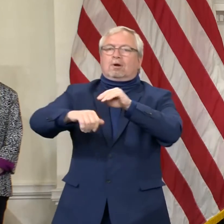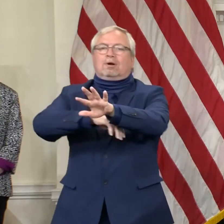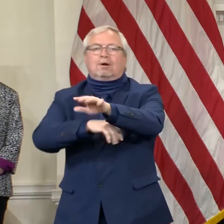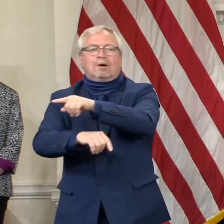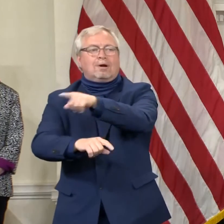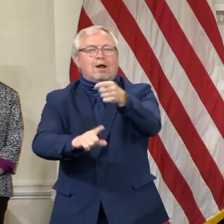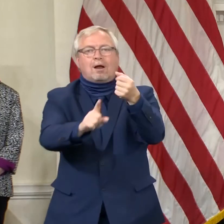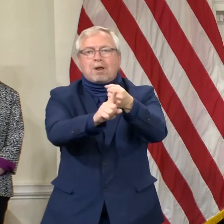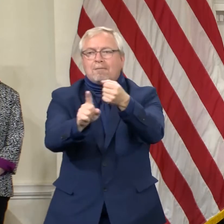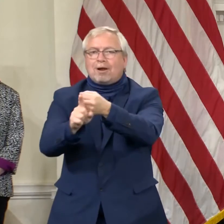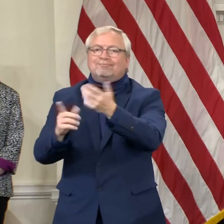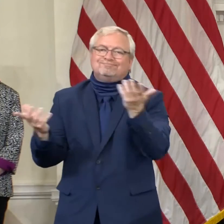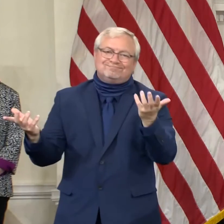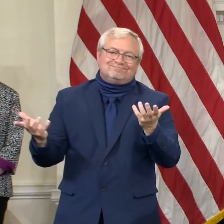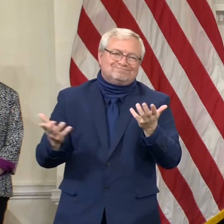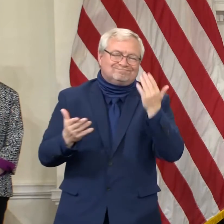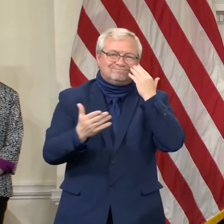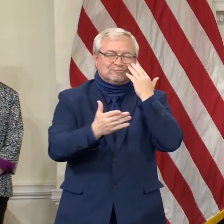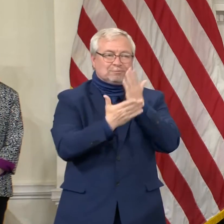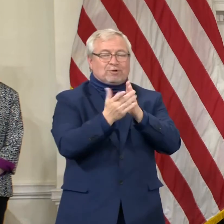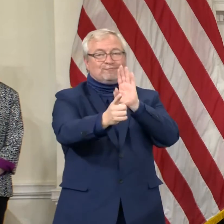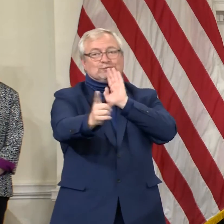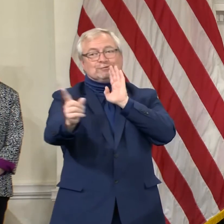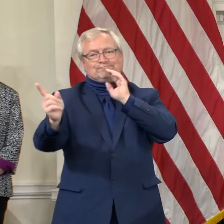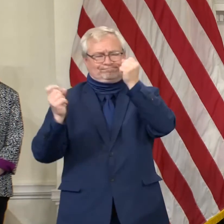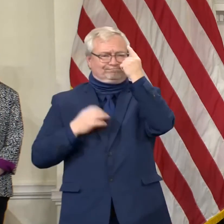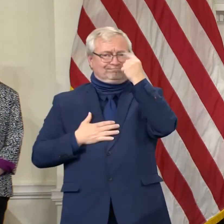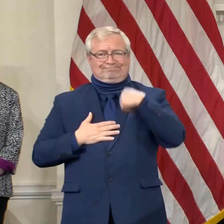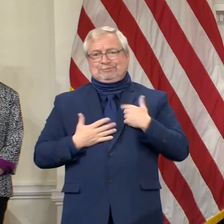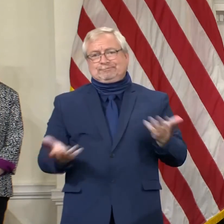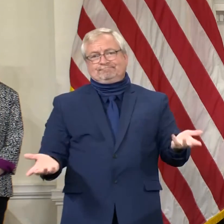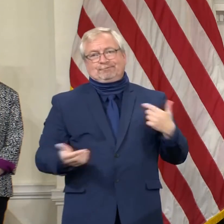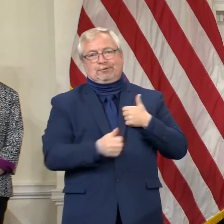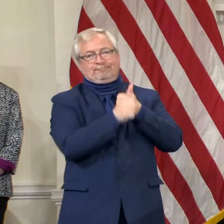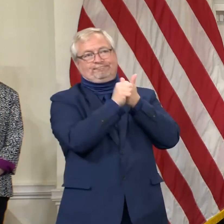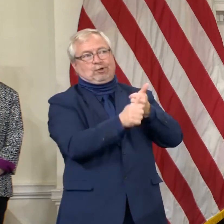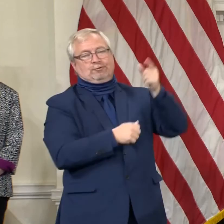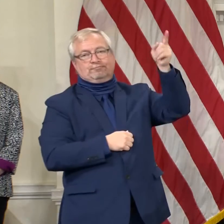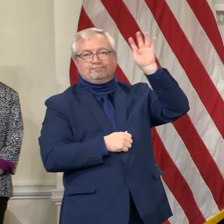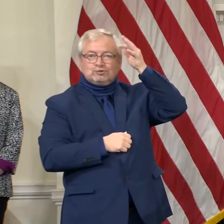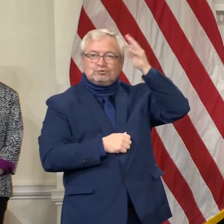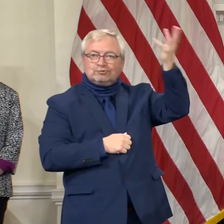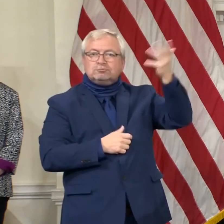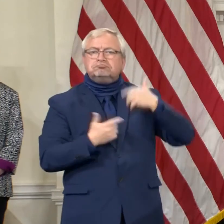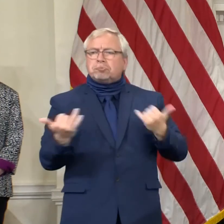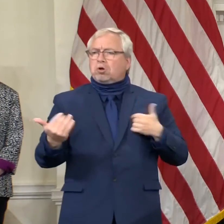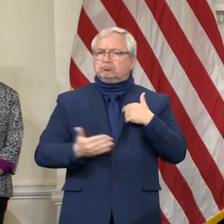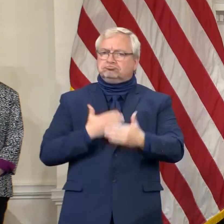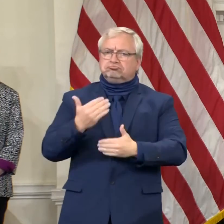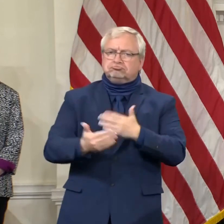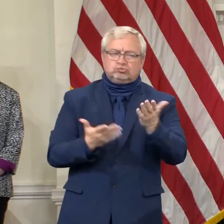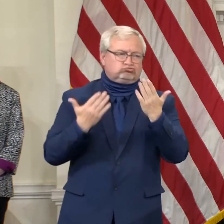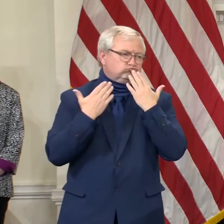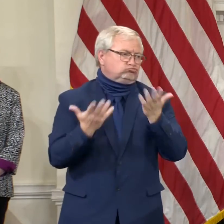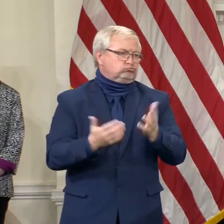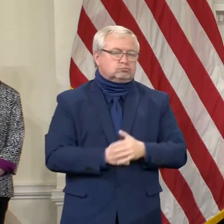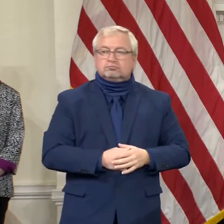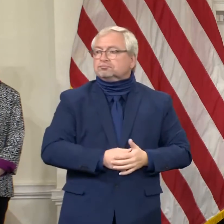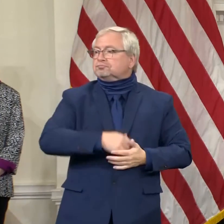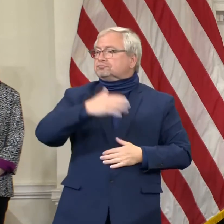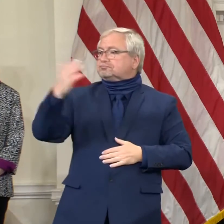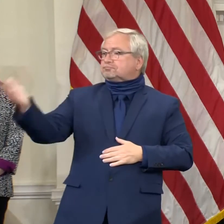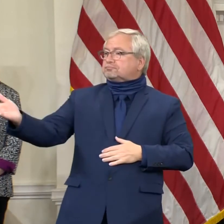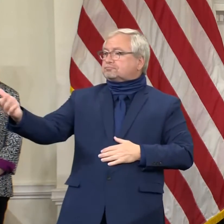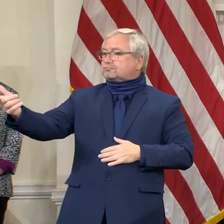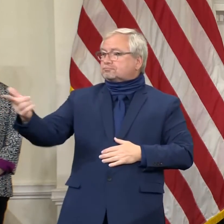people, but I think we're performing better than just about anyone in America. So, Governor, one final